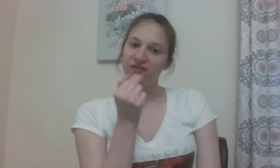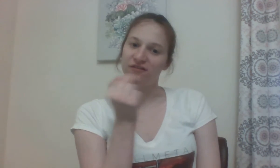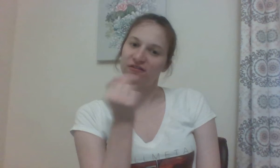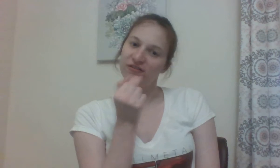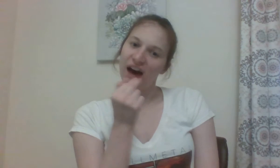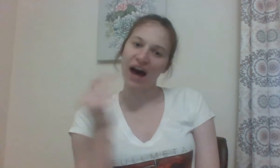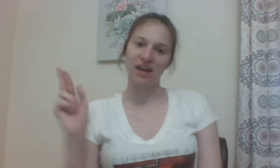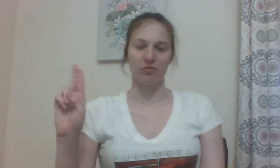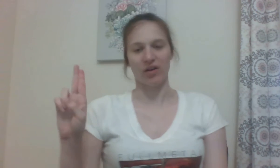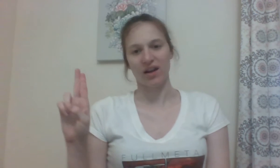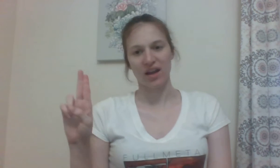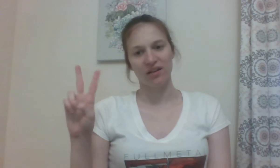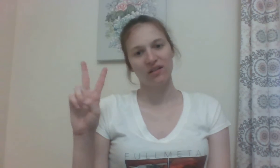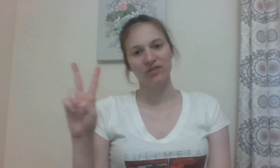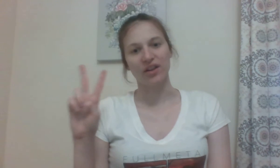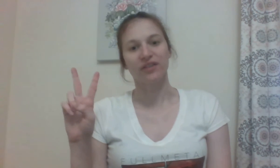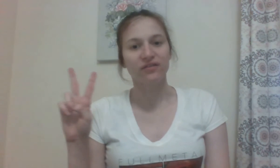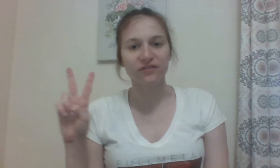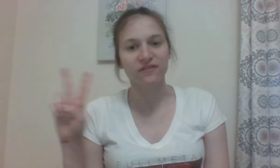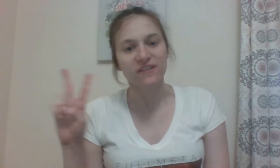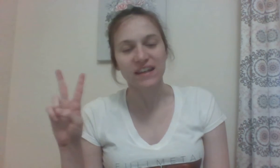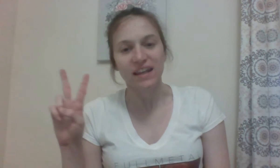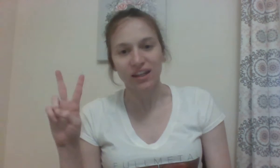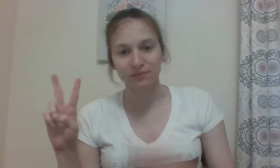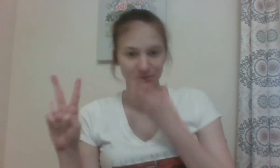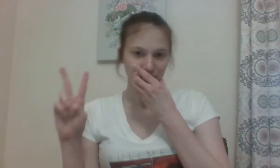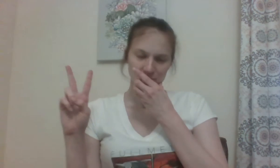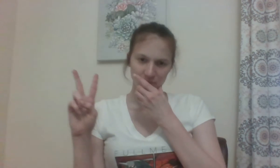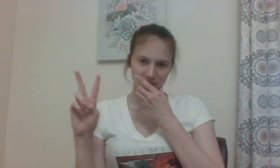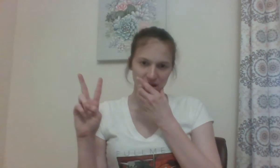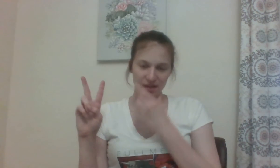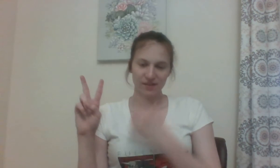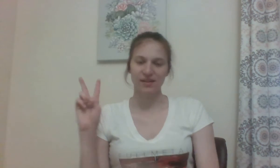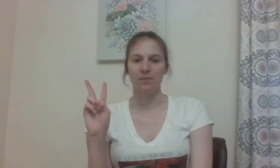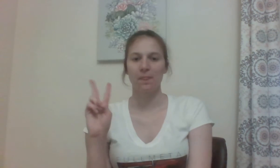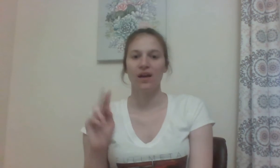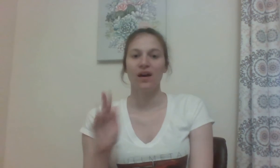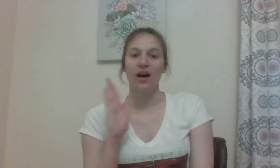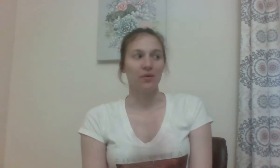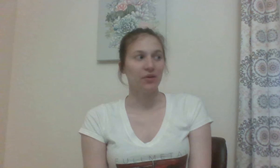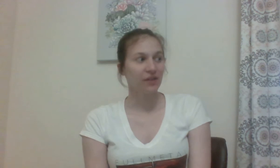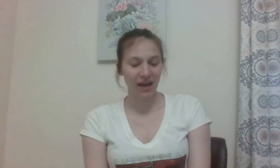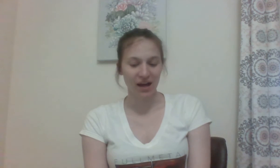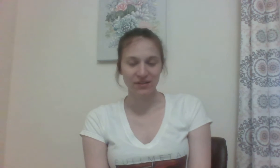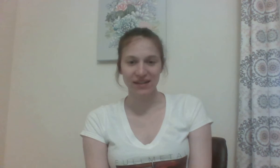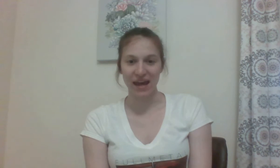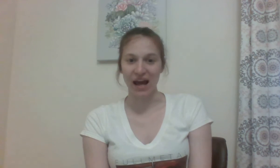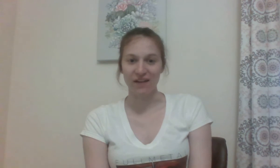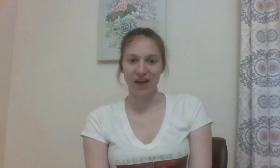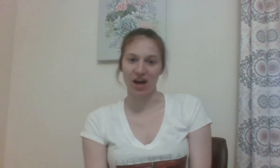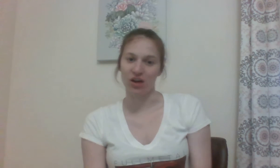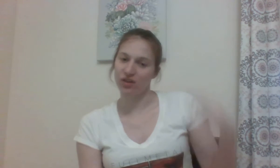V vibrating. The letter V. So, I went around my house and I found